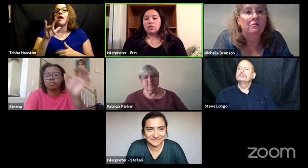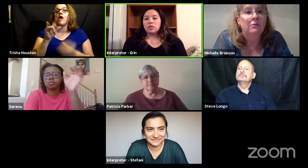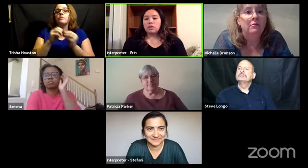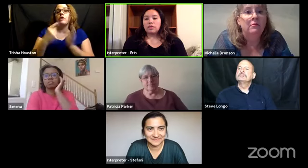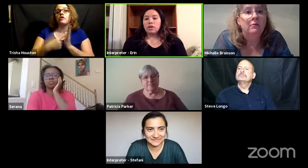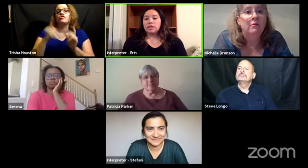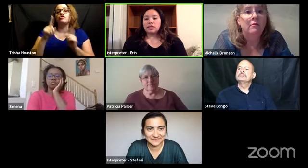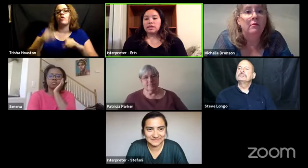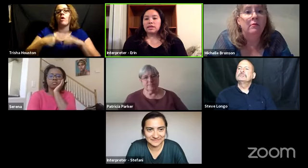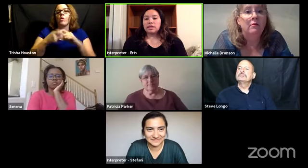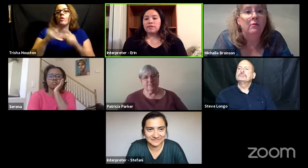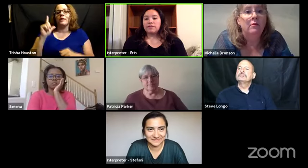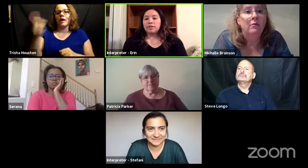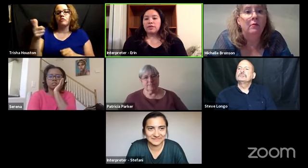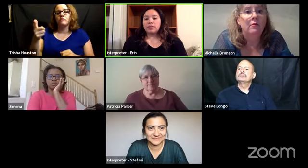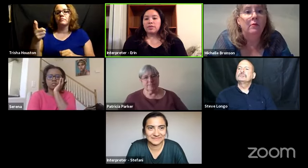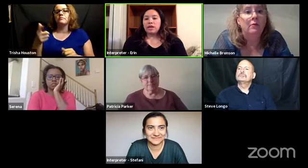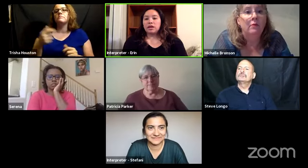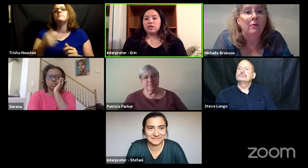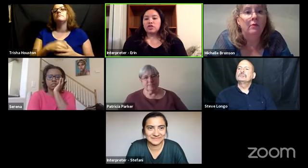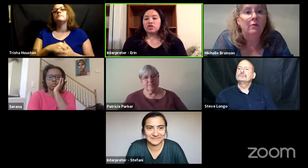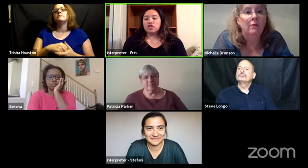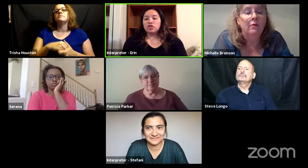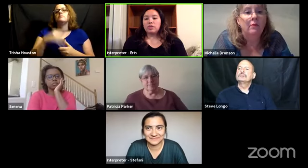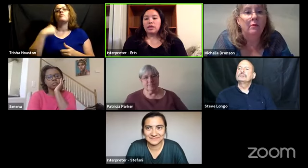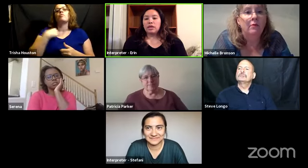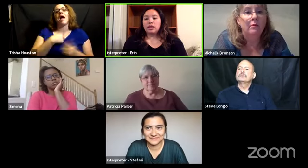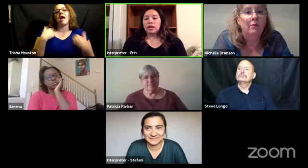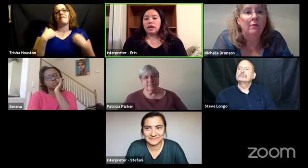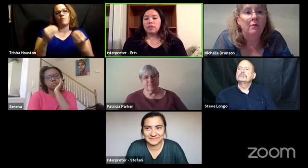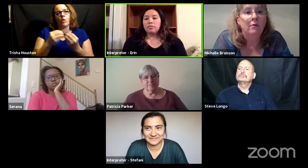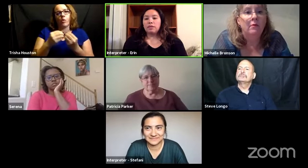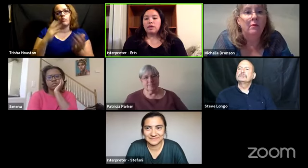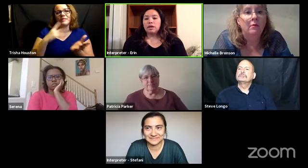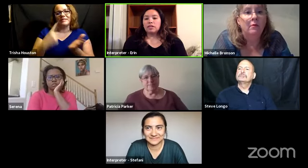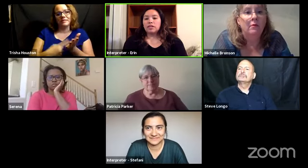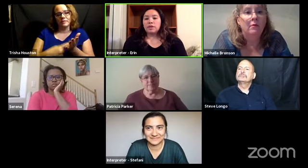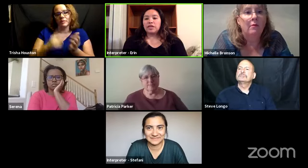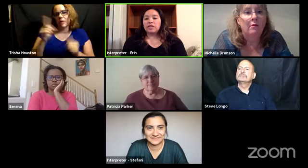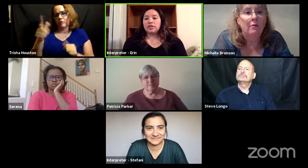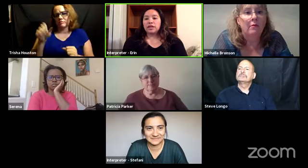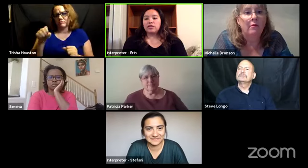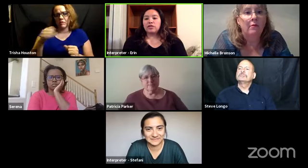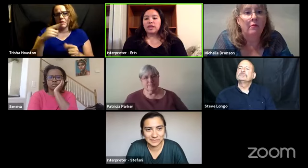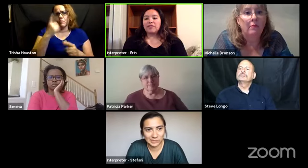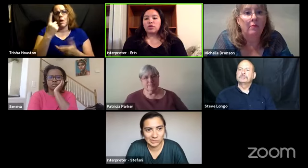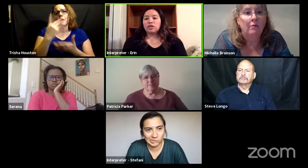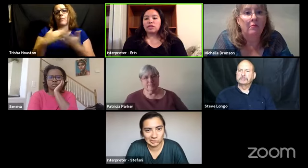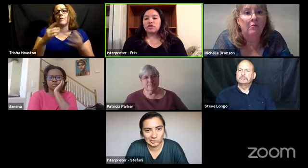One of the comments says that they feel the bylaws should be suspended till later so we can have more